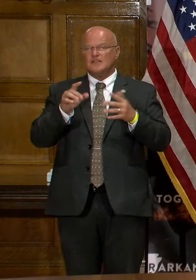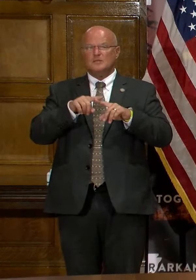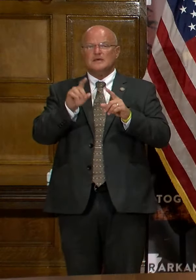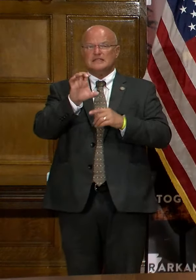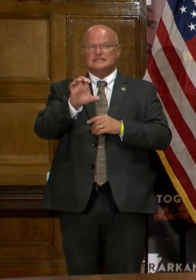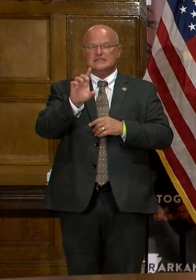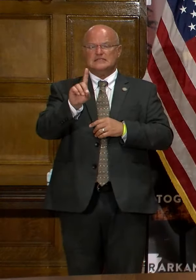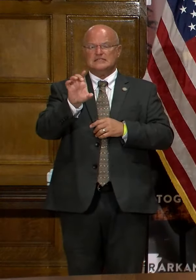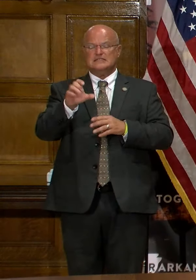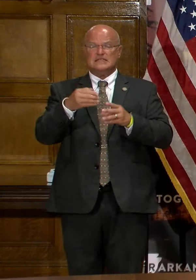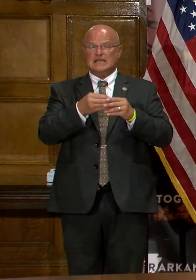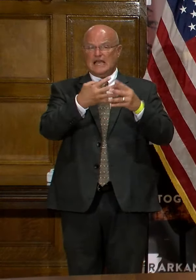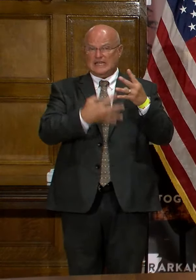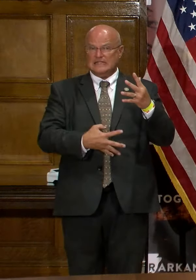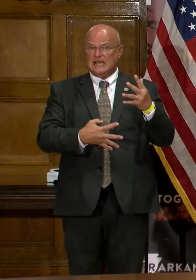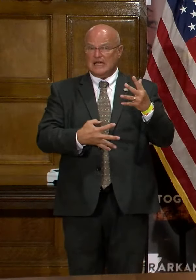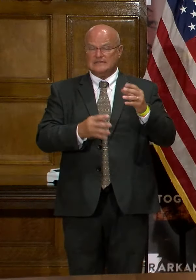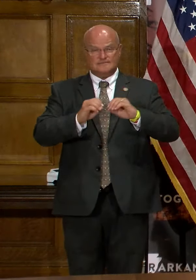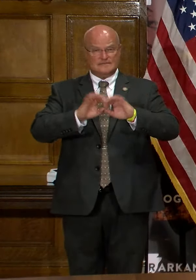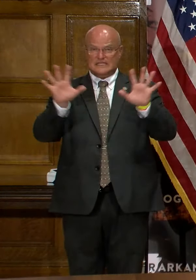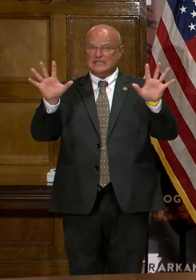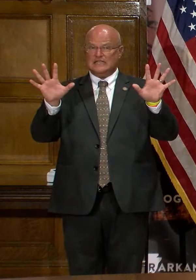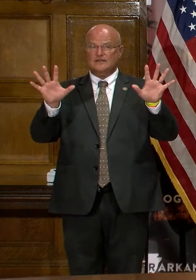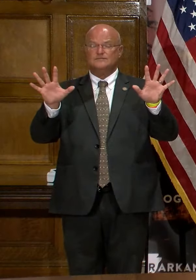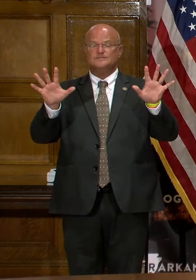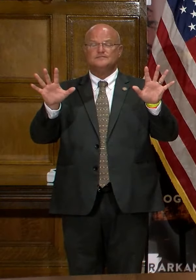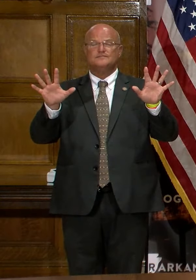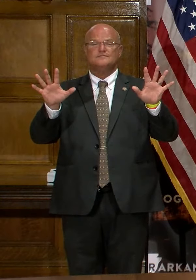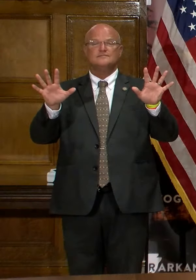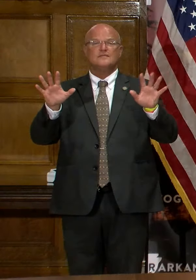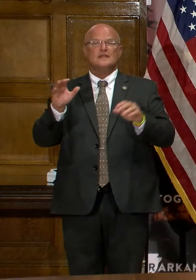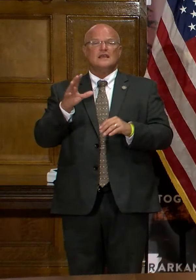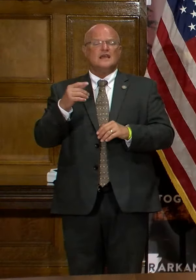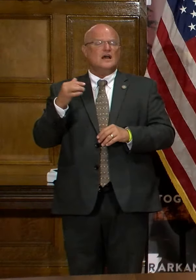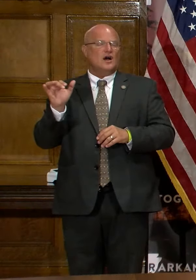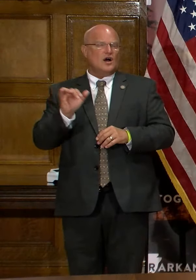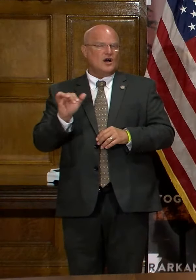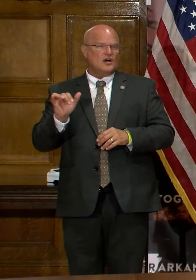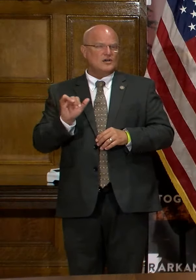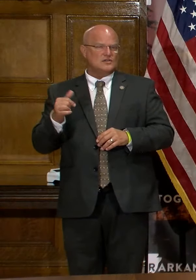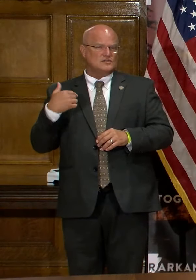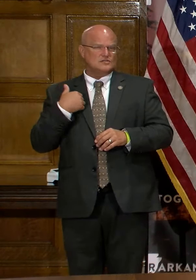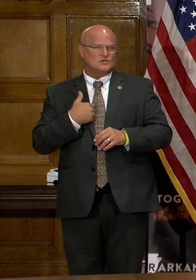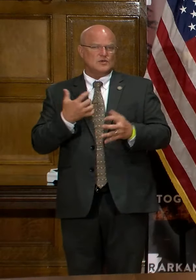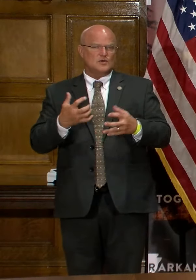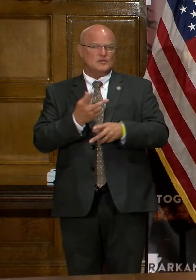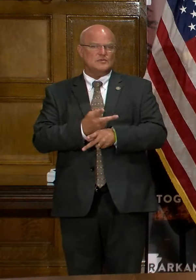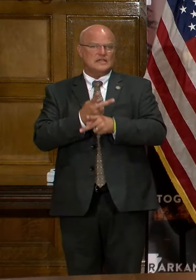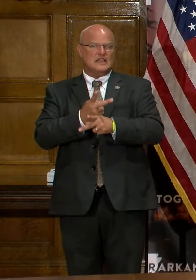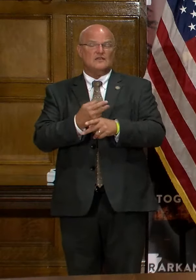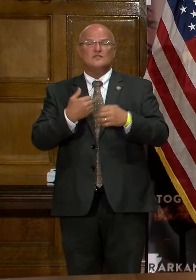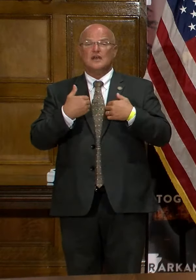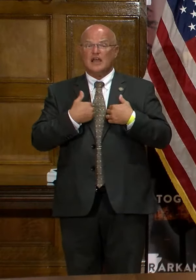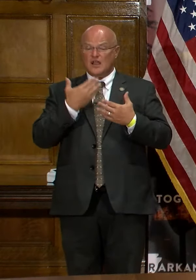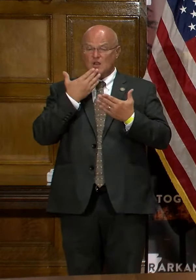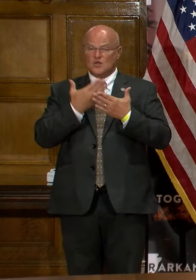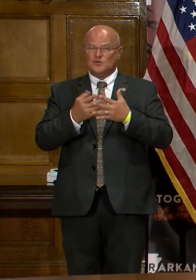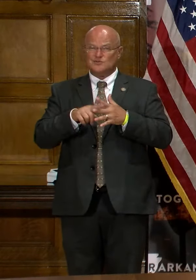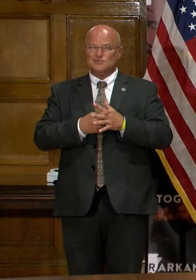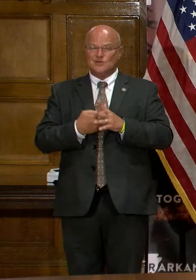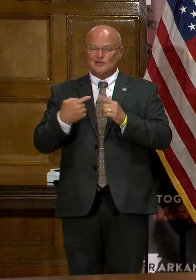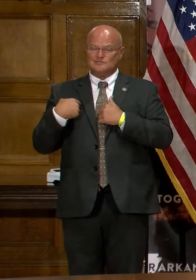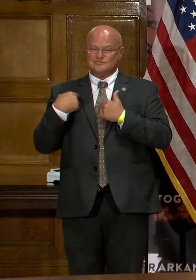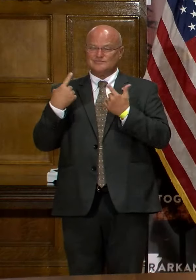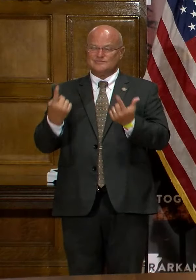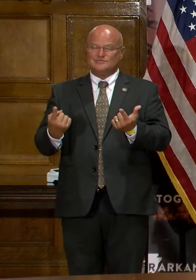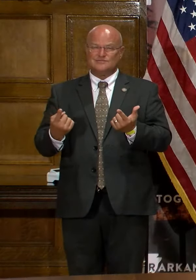CDC guidelines are very clear on that point. And we also want to be very careful. We've had a good start thus far, but